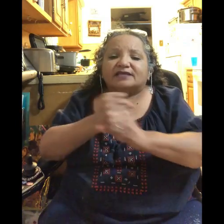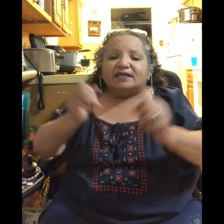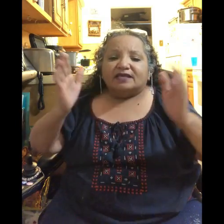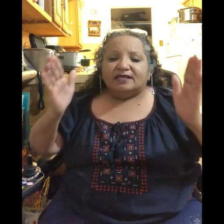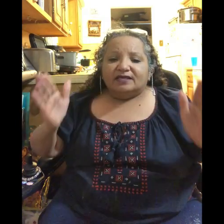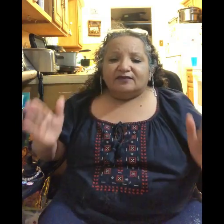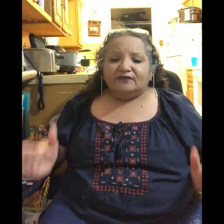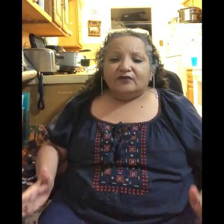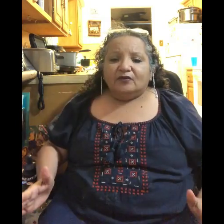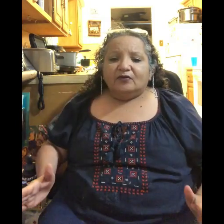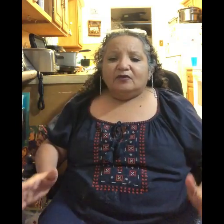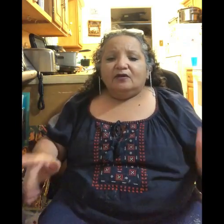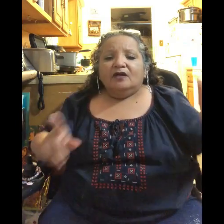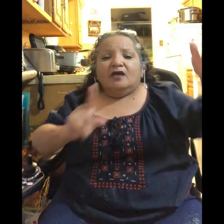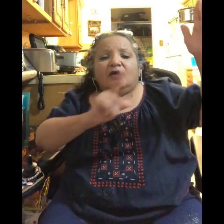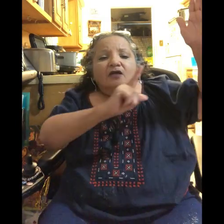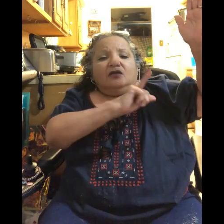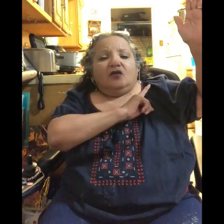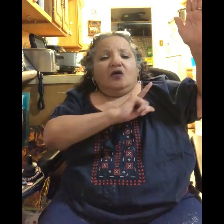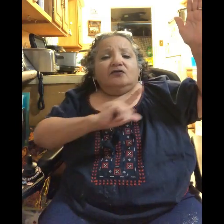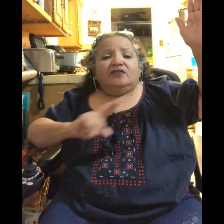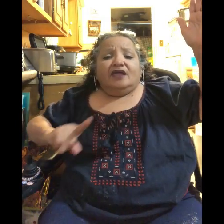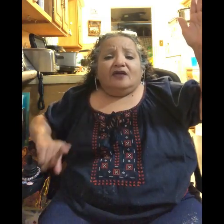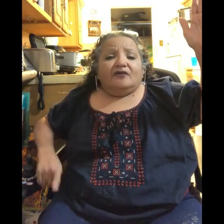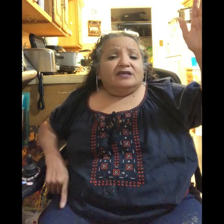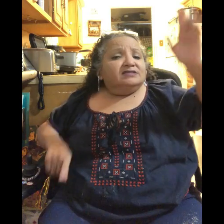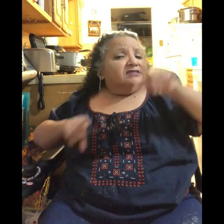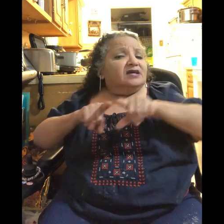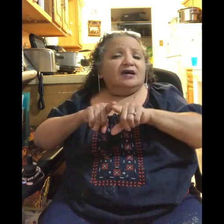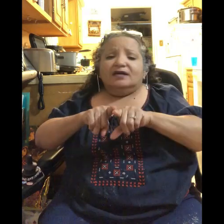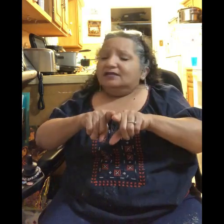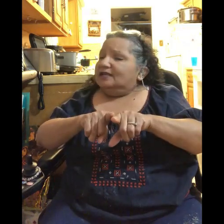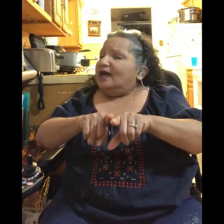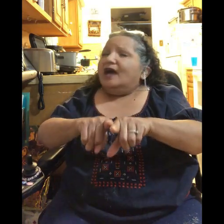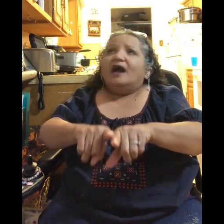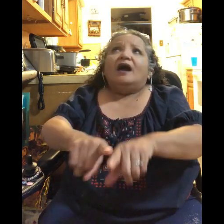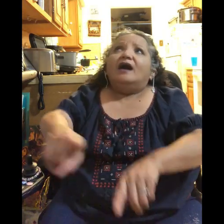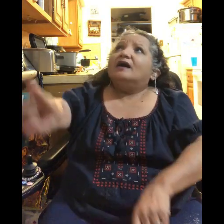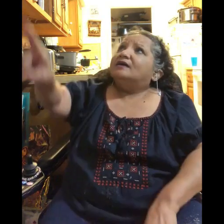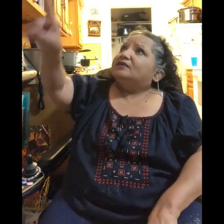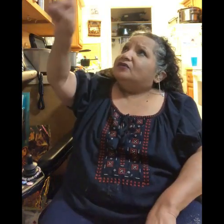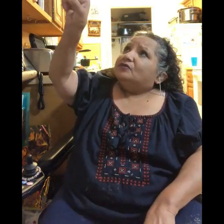my Savior, Lord, there is none like you.